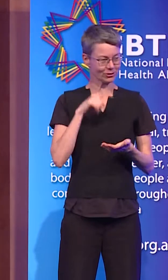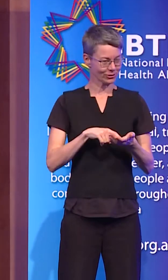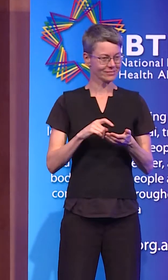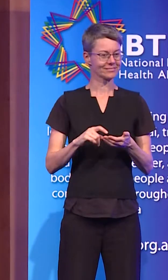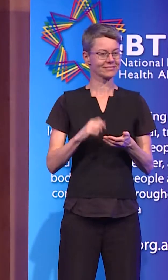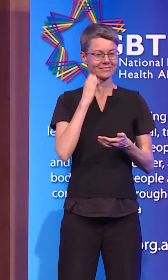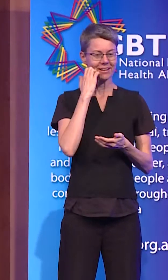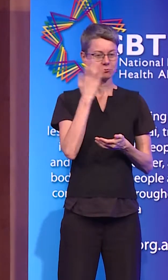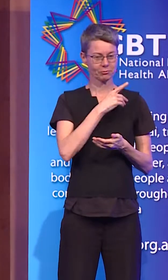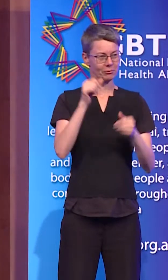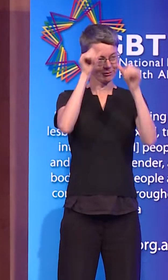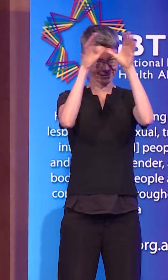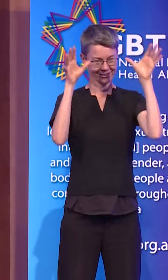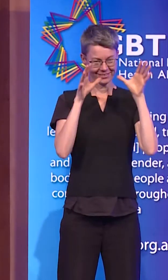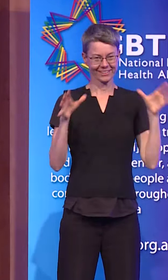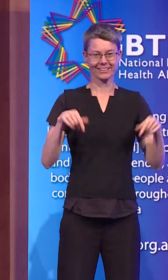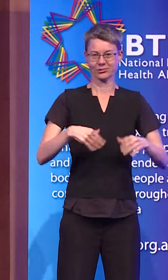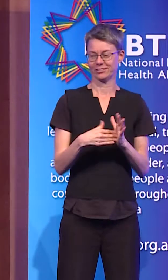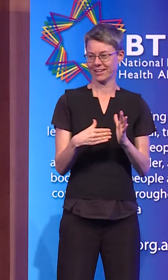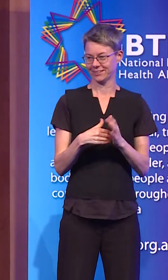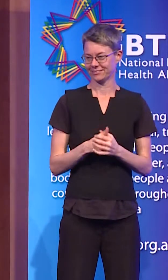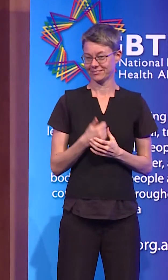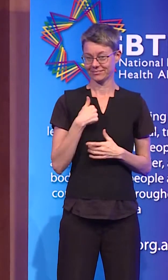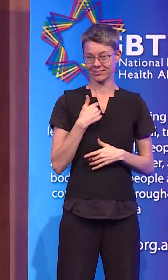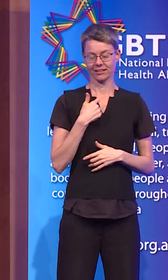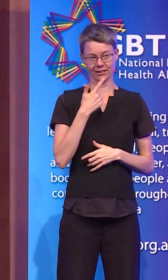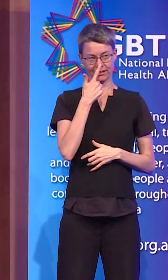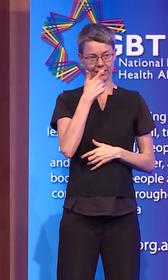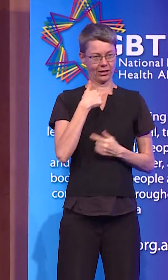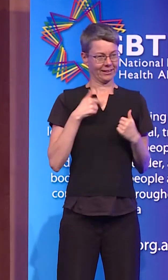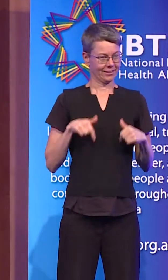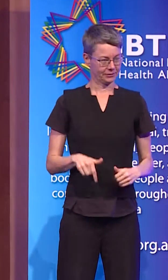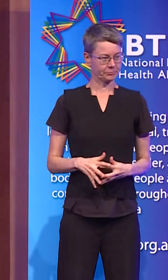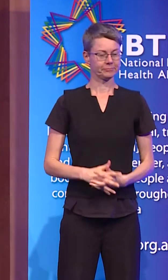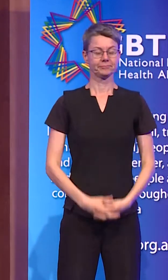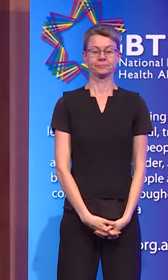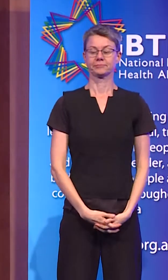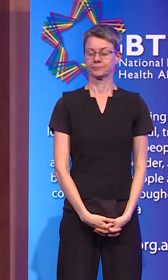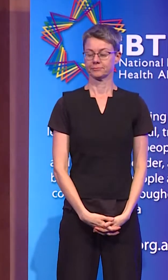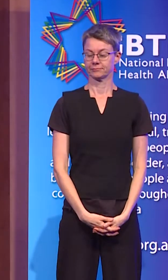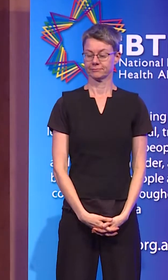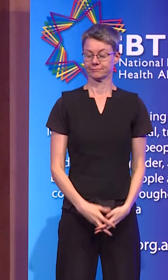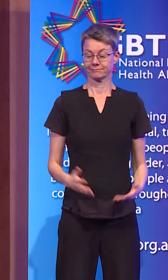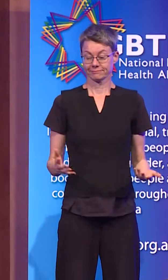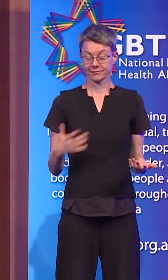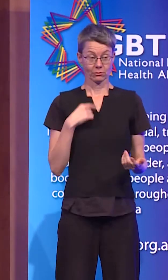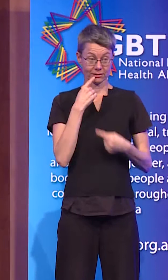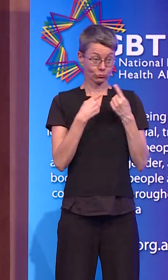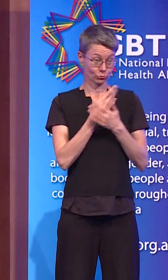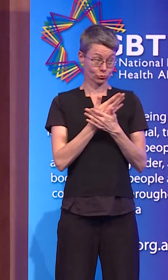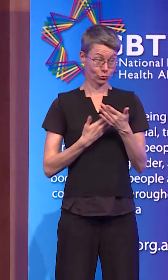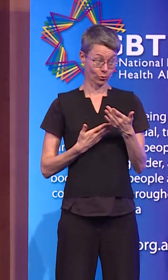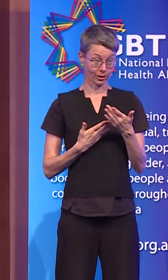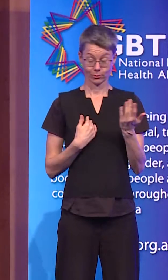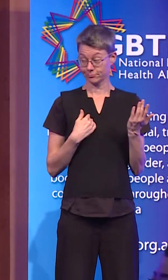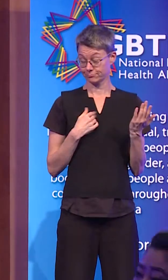and Torres Strait Islander people here today. It's a privilege to be here. I'm just going to tell a story. I'm just going to